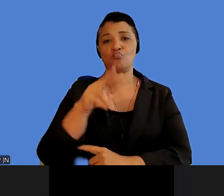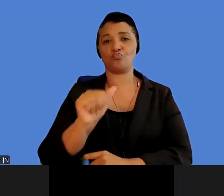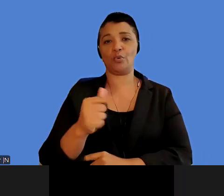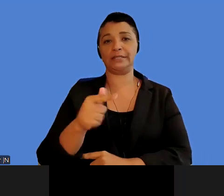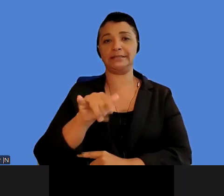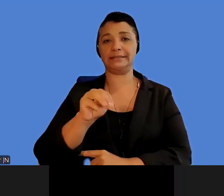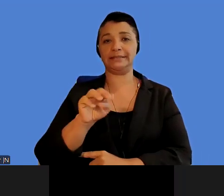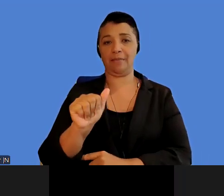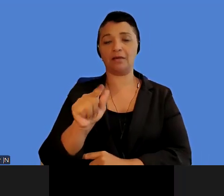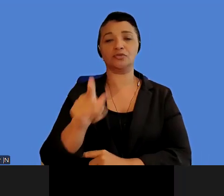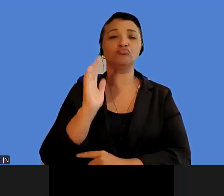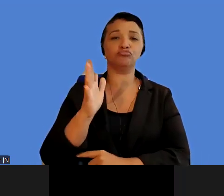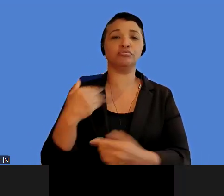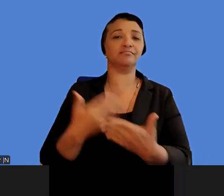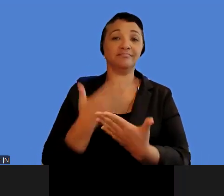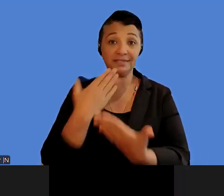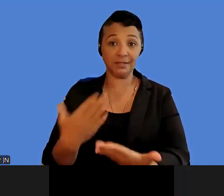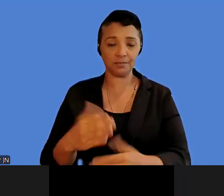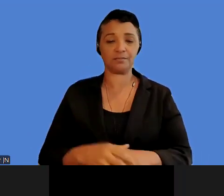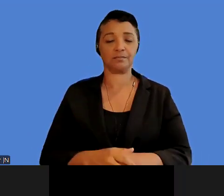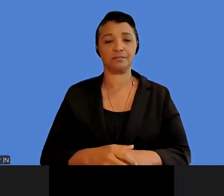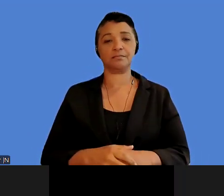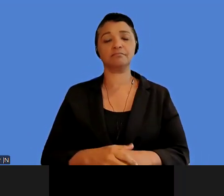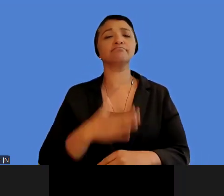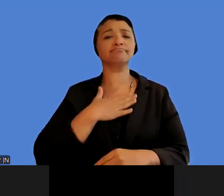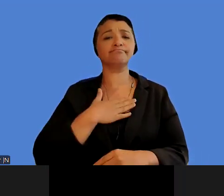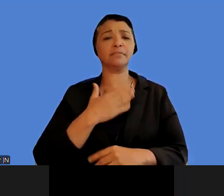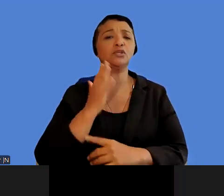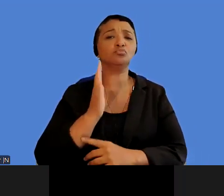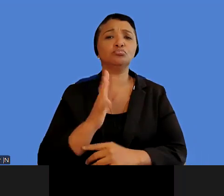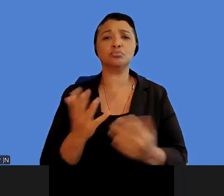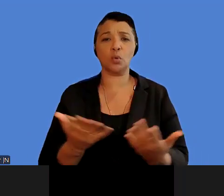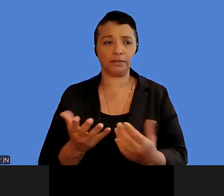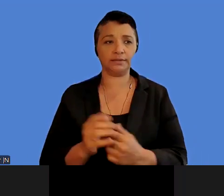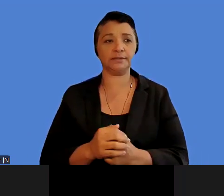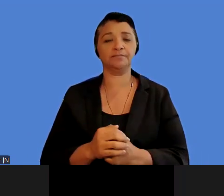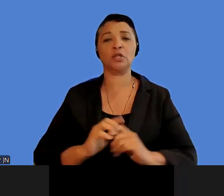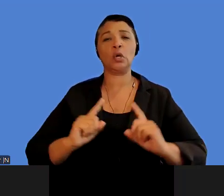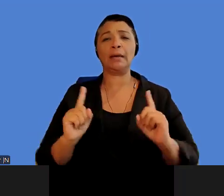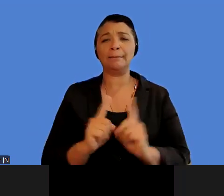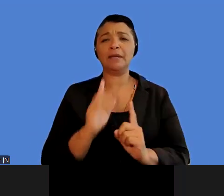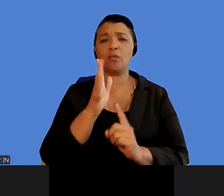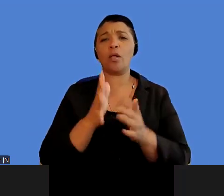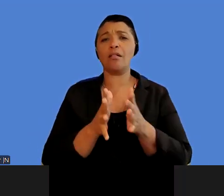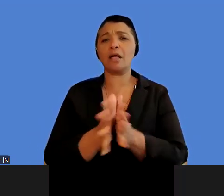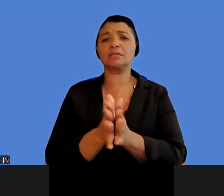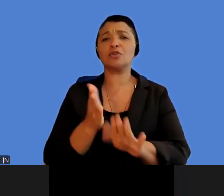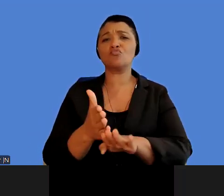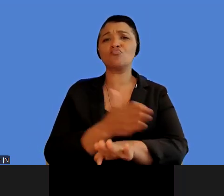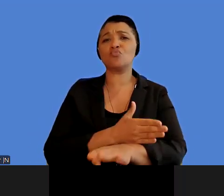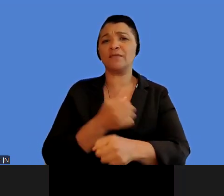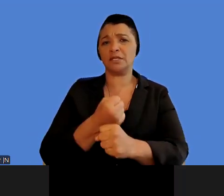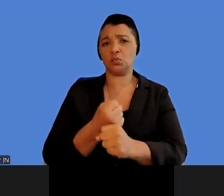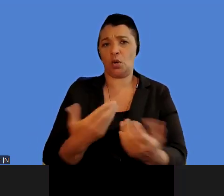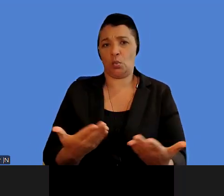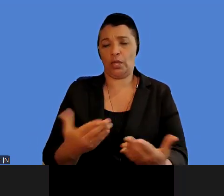far. So I will talk just briefly to you all about the previous work in the